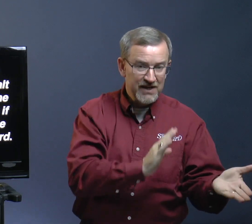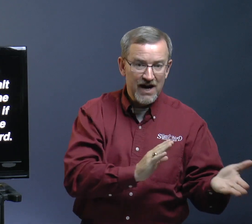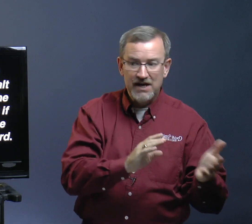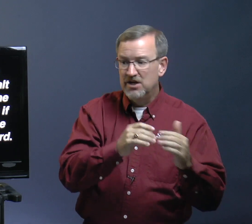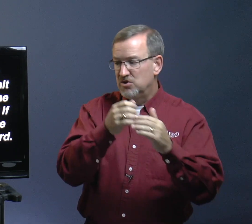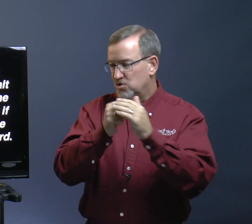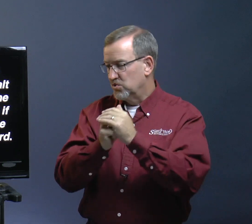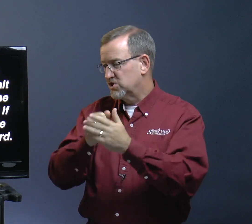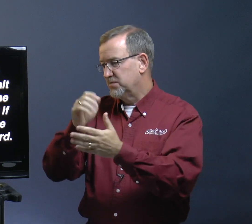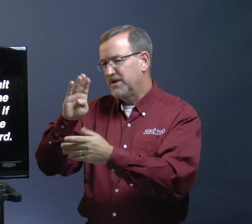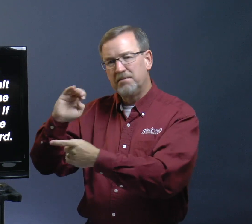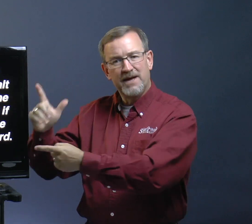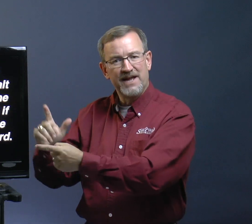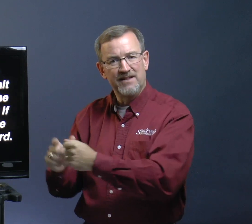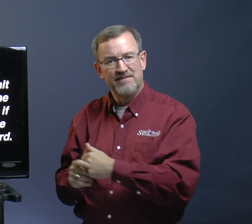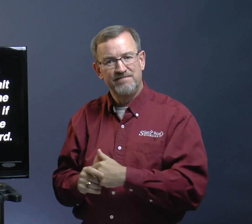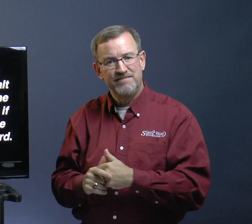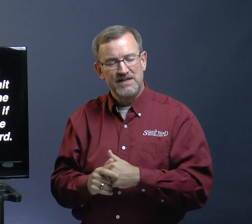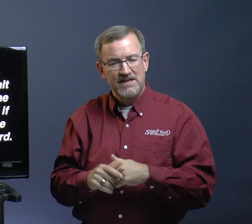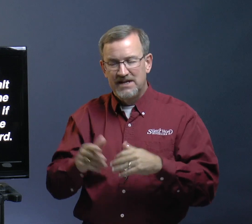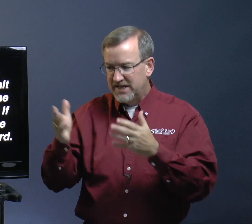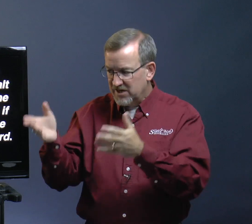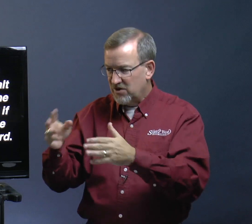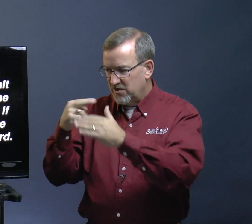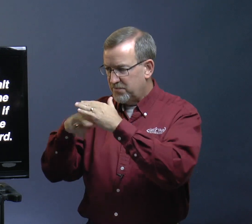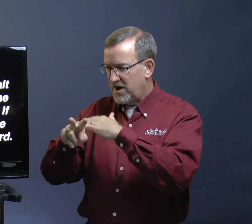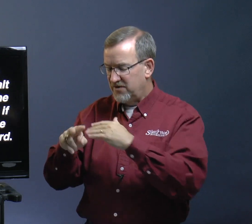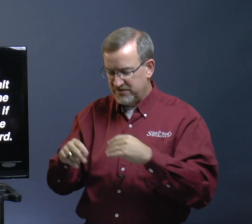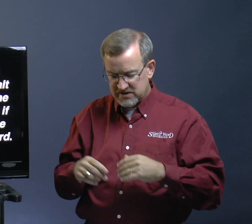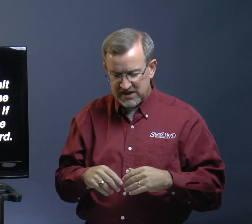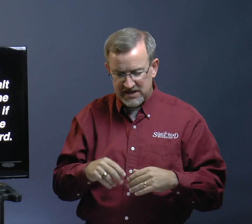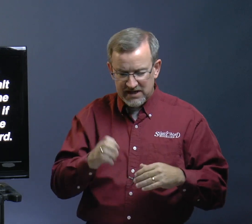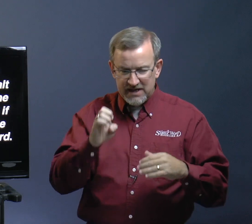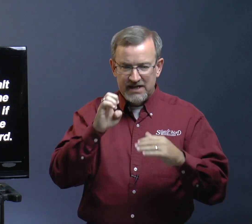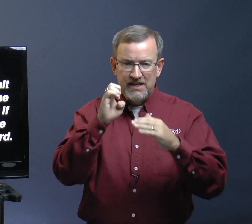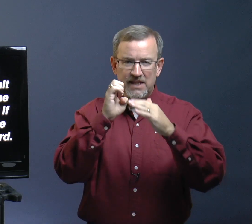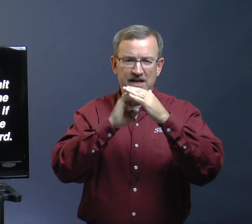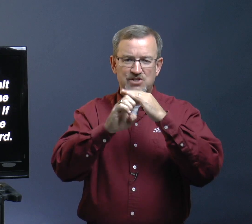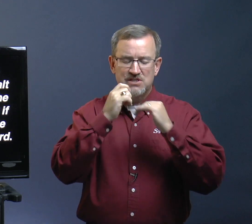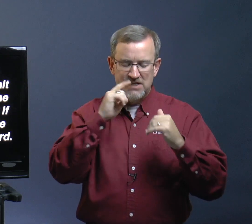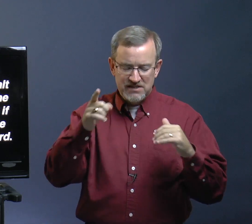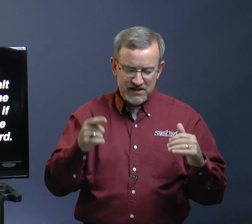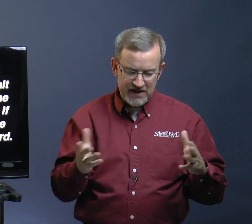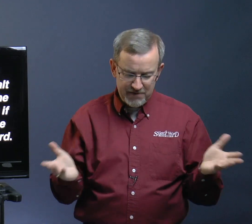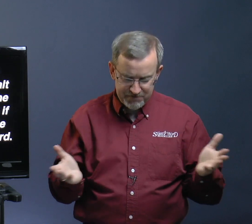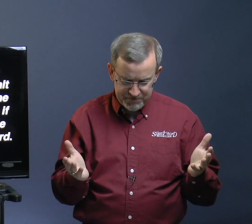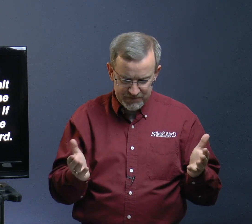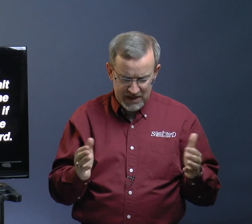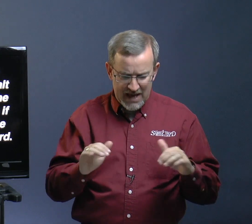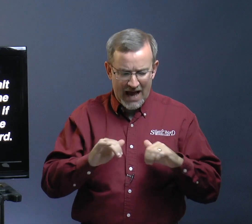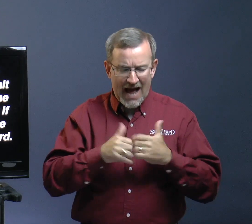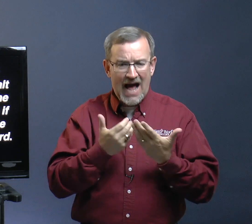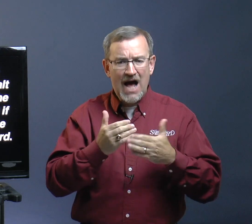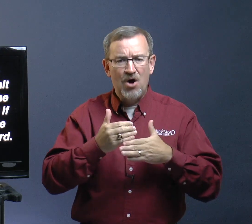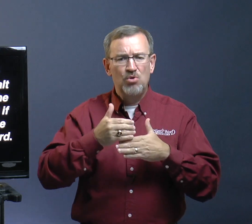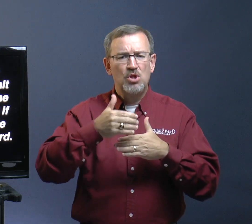God to worshiping Baal. Here are the prophets, and Elijah says to them,